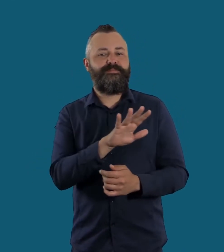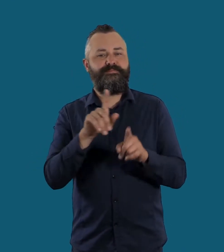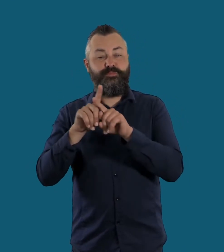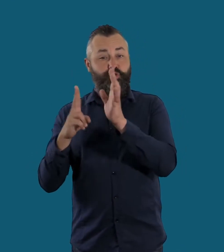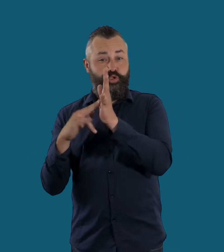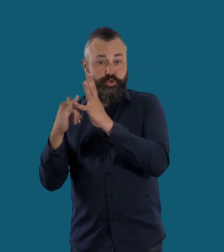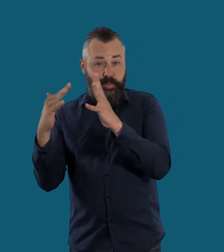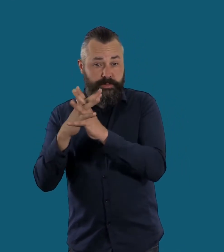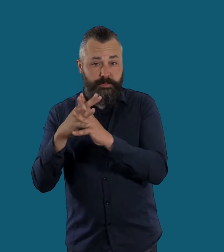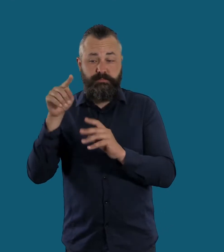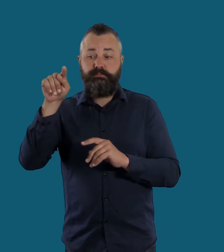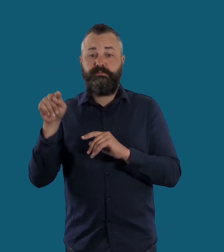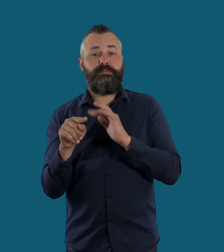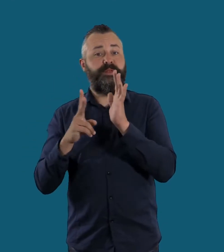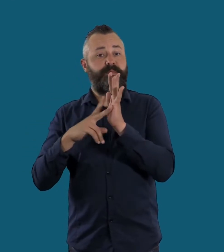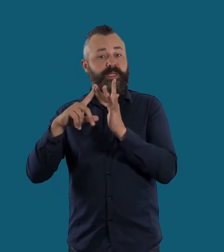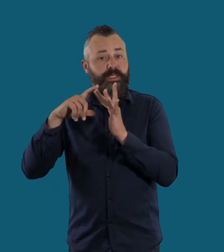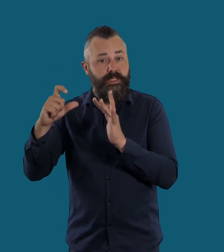South Australia and Tasmania.